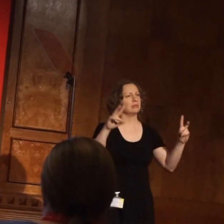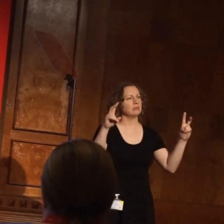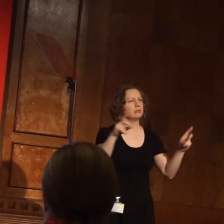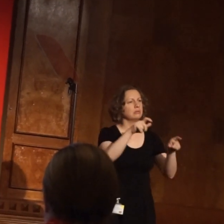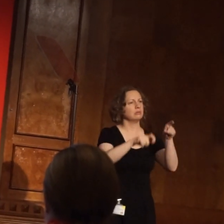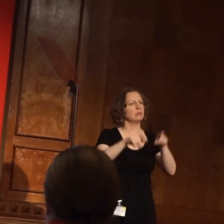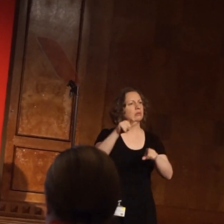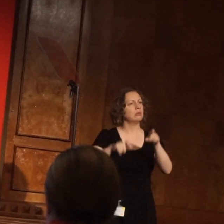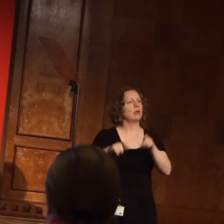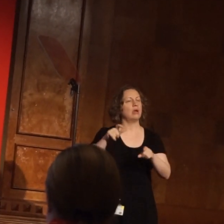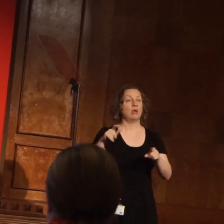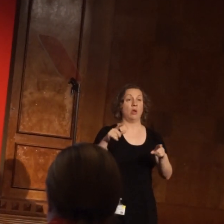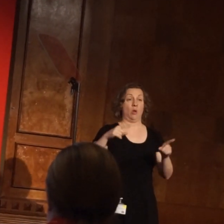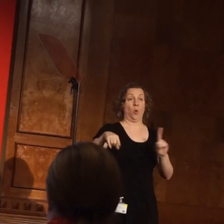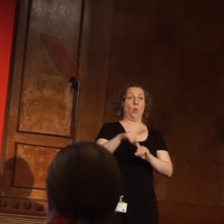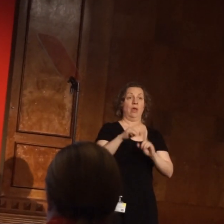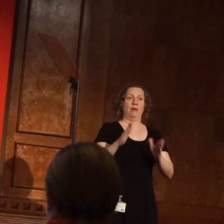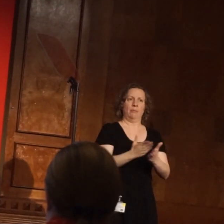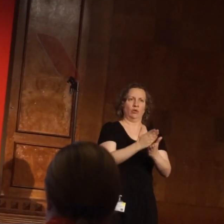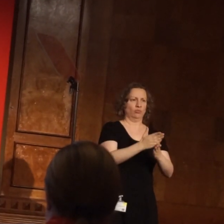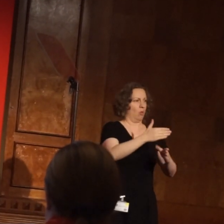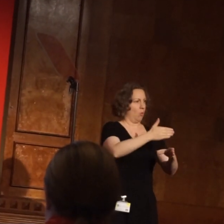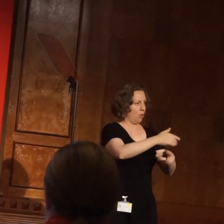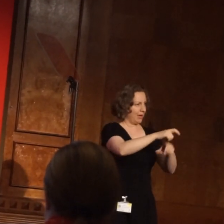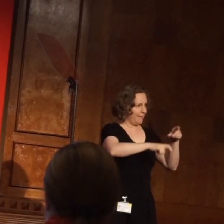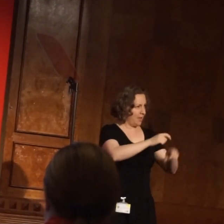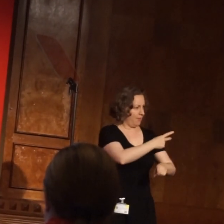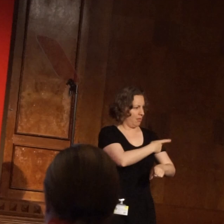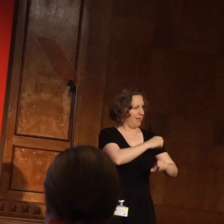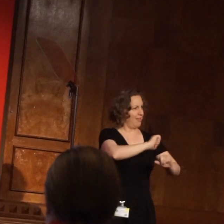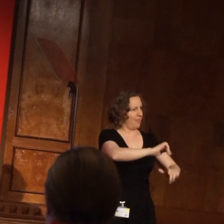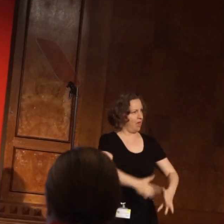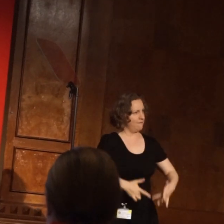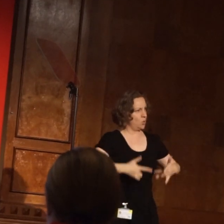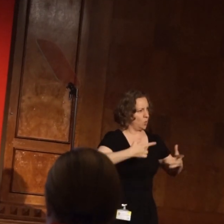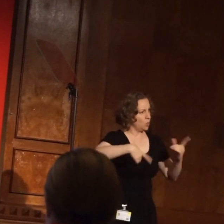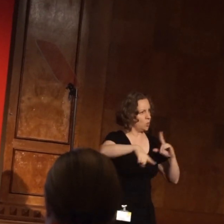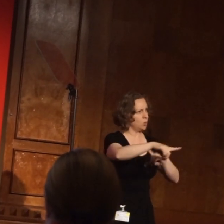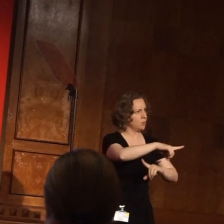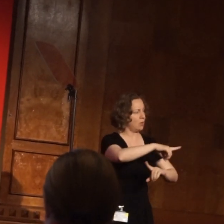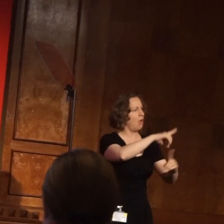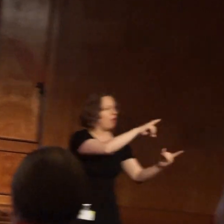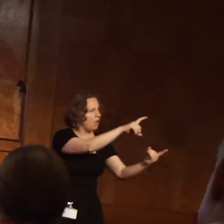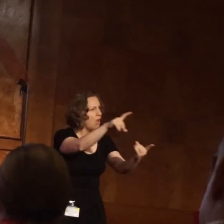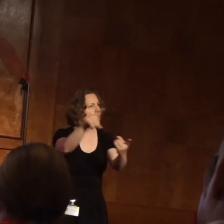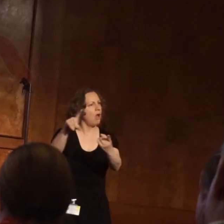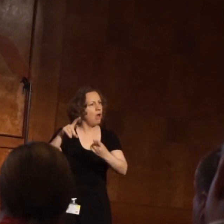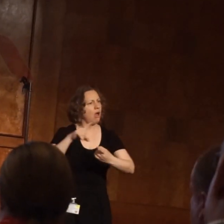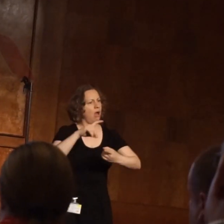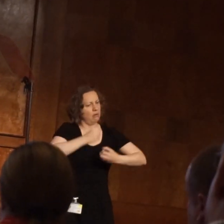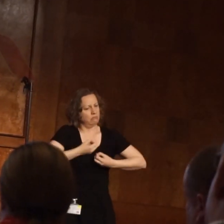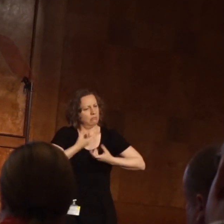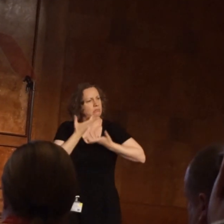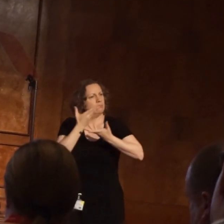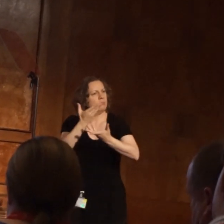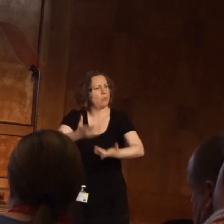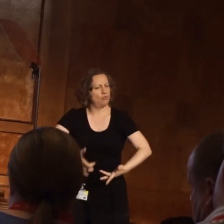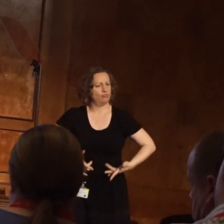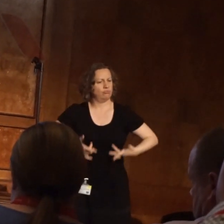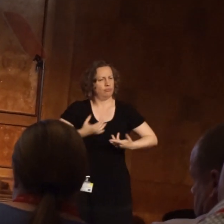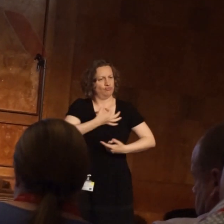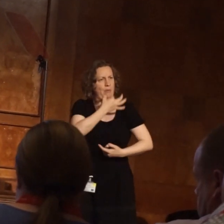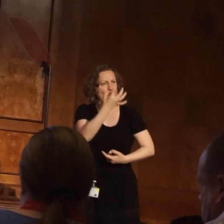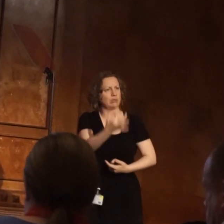working people's voices are heard at every level of society. As technology continues to develop, we will